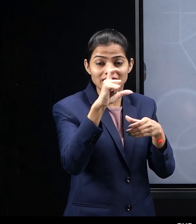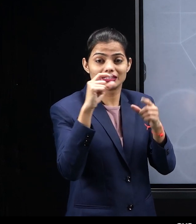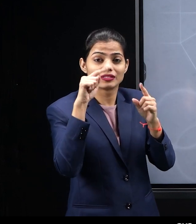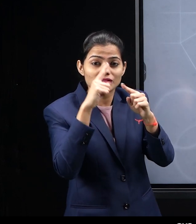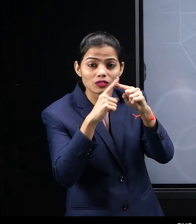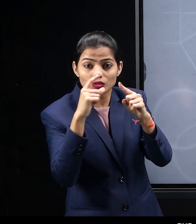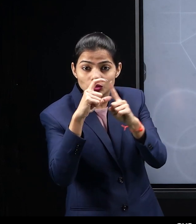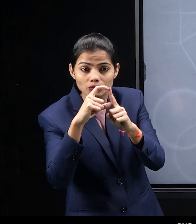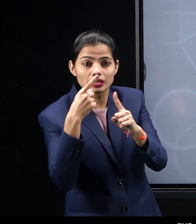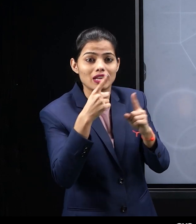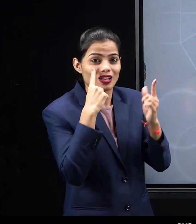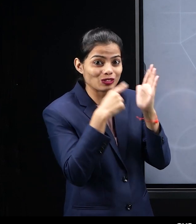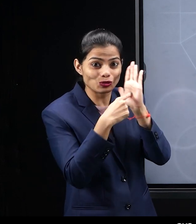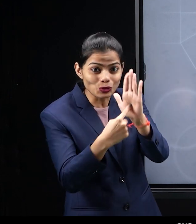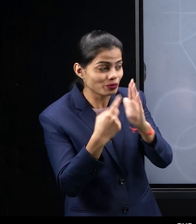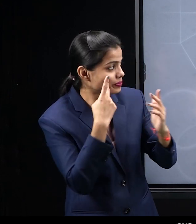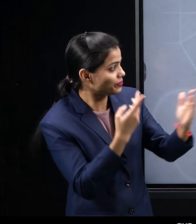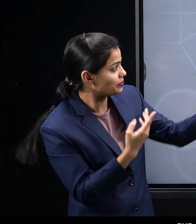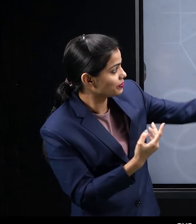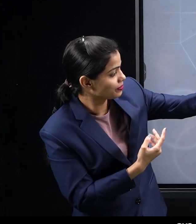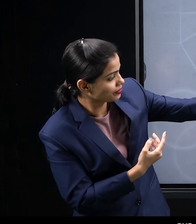D as shown below.